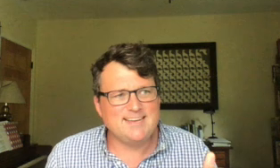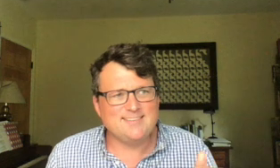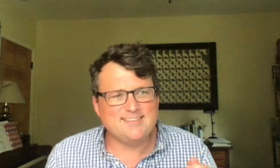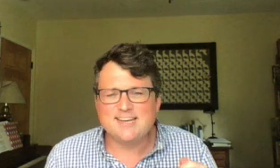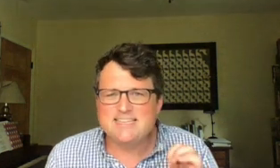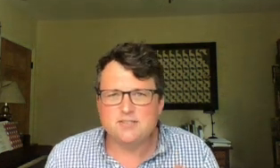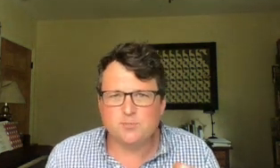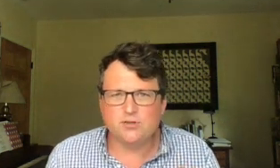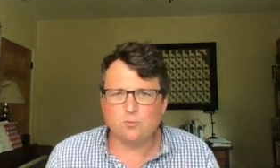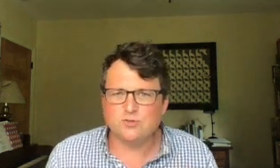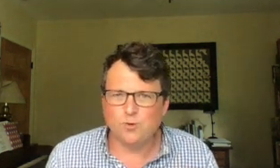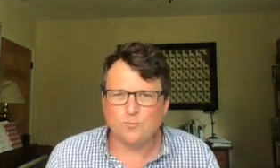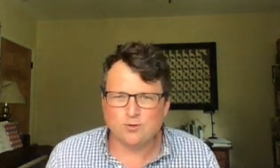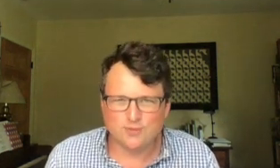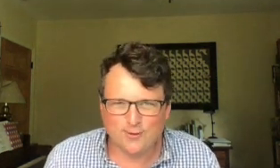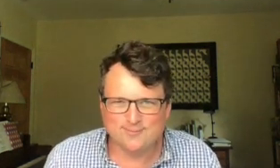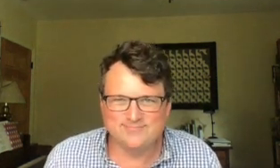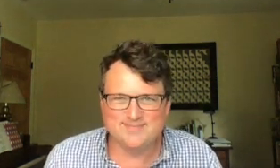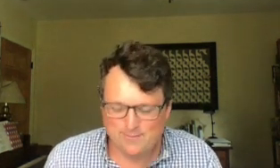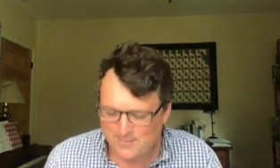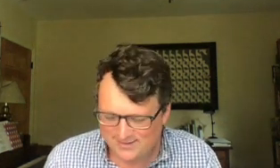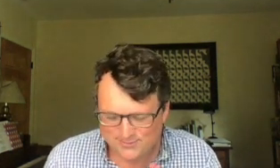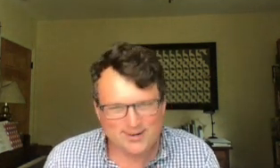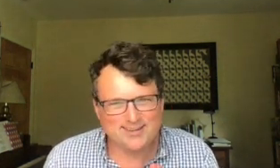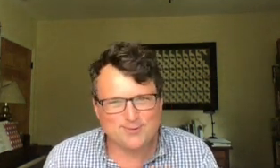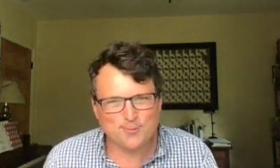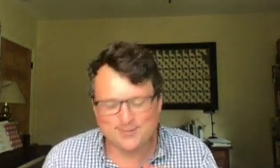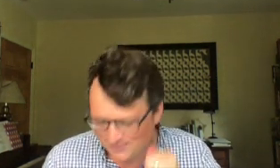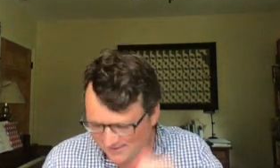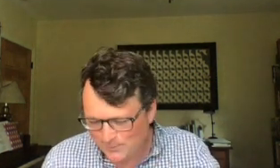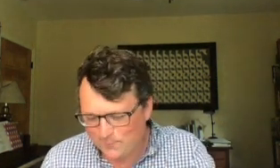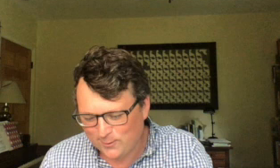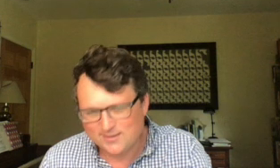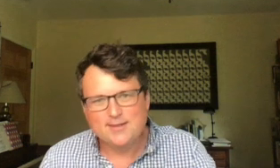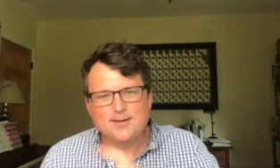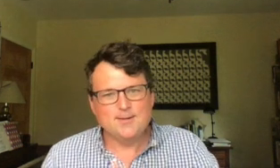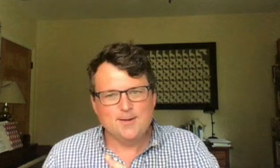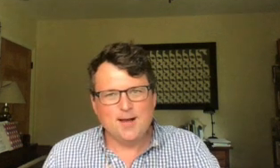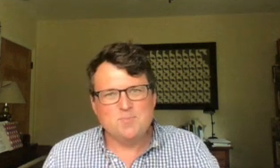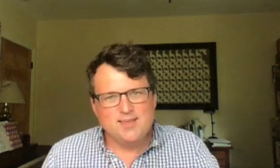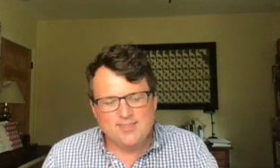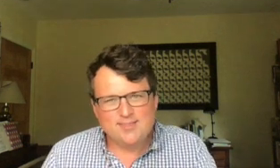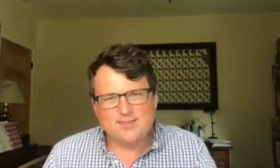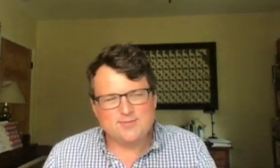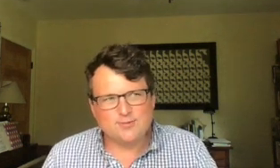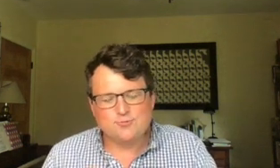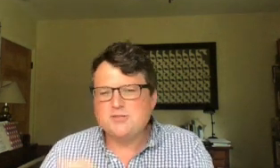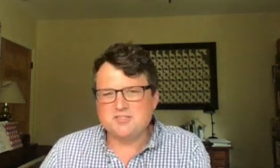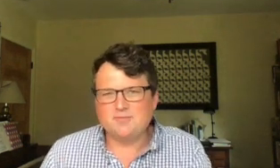it's not easy to put into words what words are. Maybe because you're trying to use words to explain words. The strangeness of language